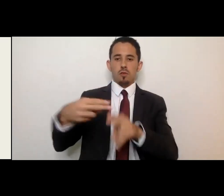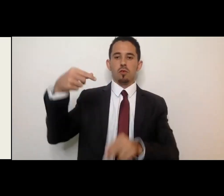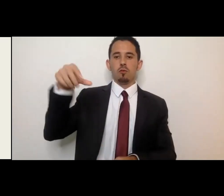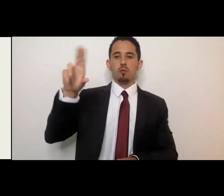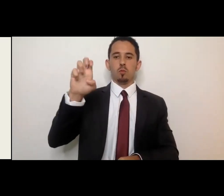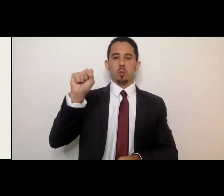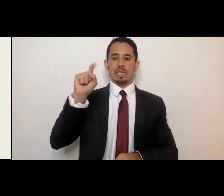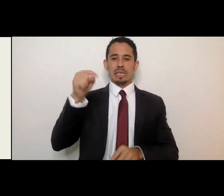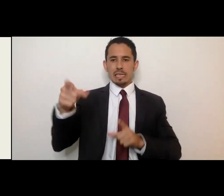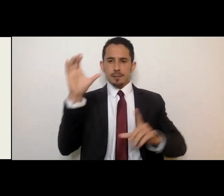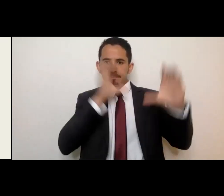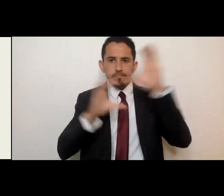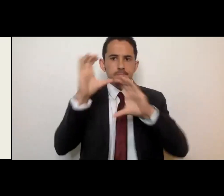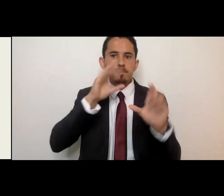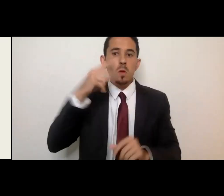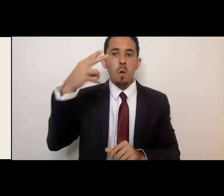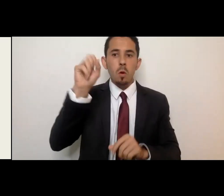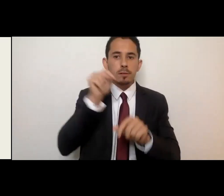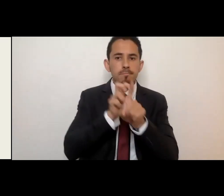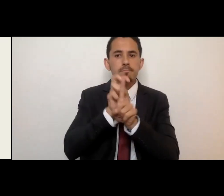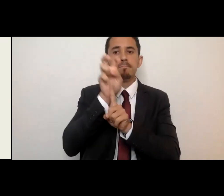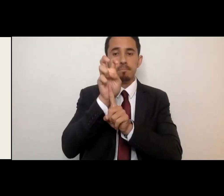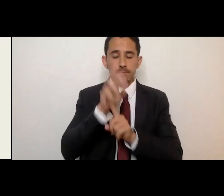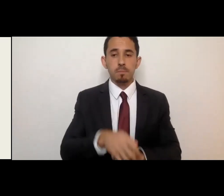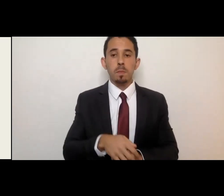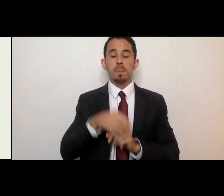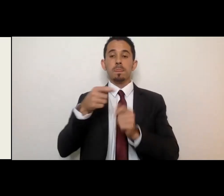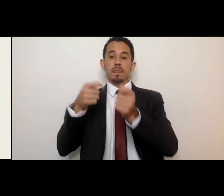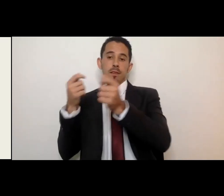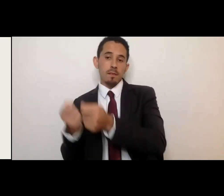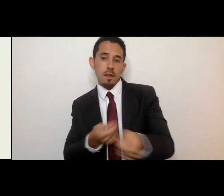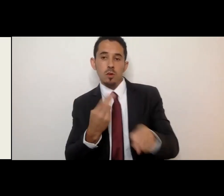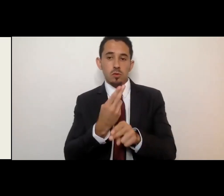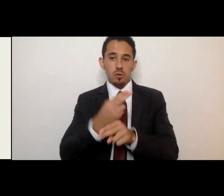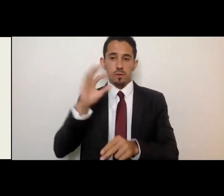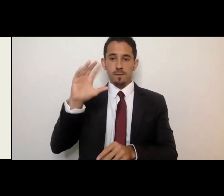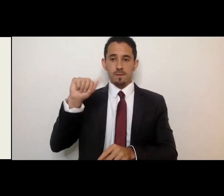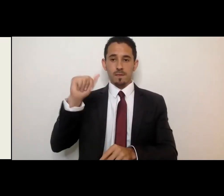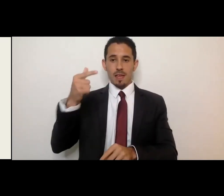and then they use a behavior called questing, where they're searching for a host.